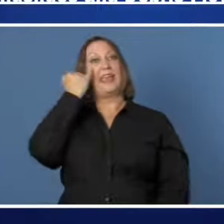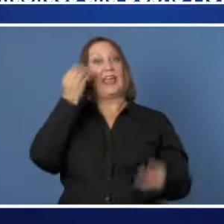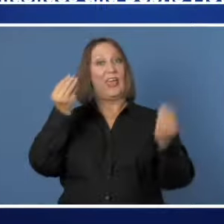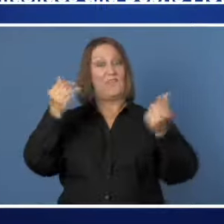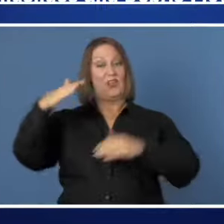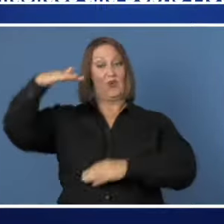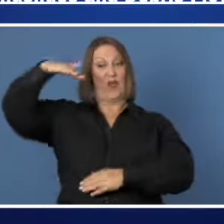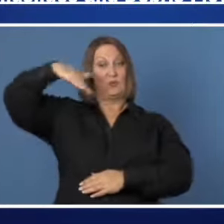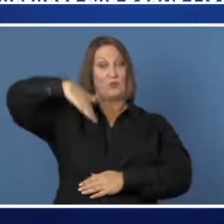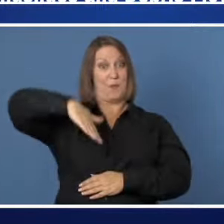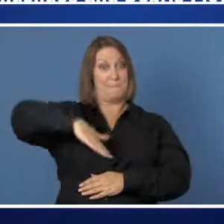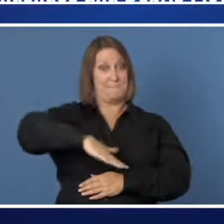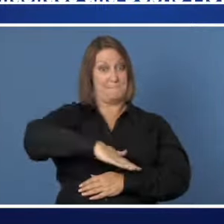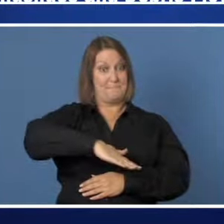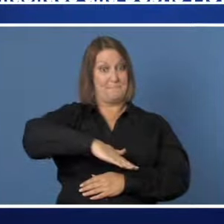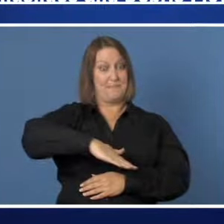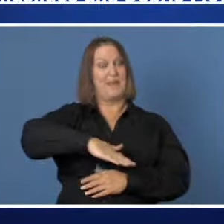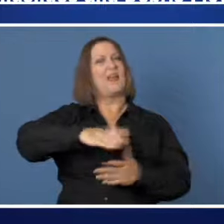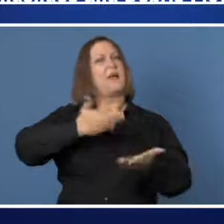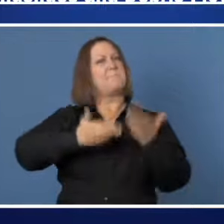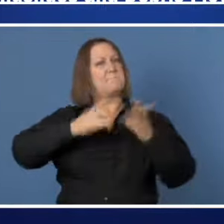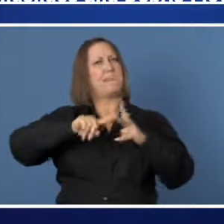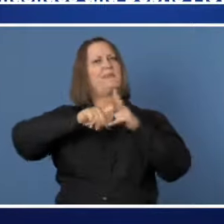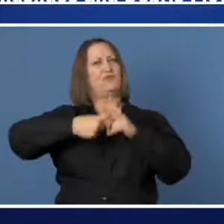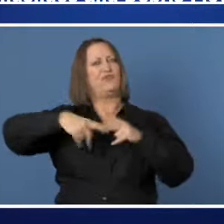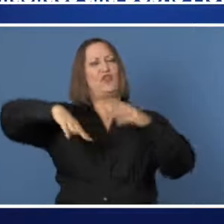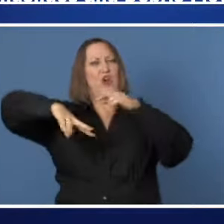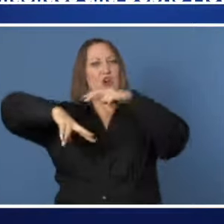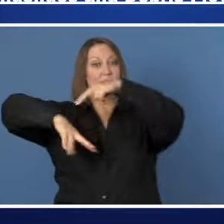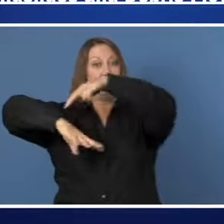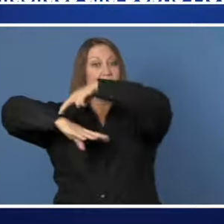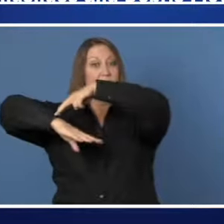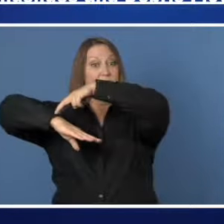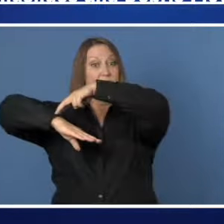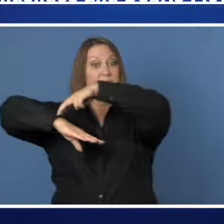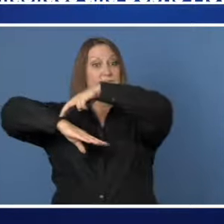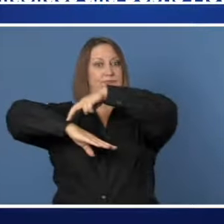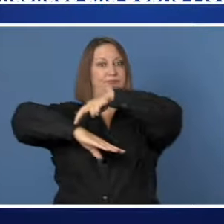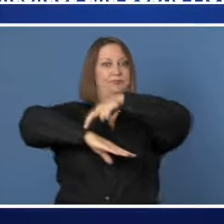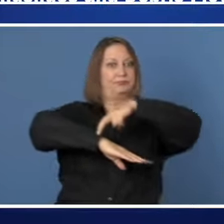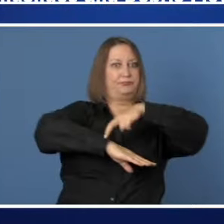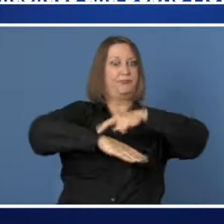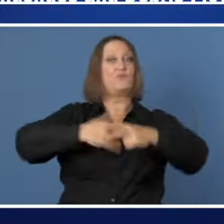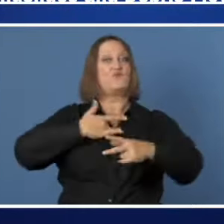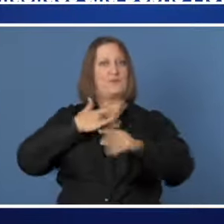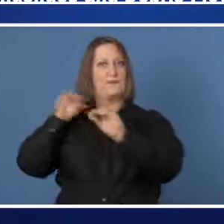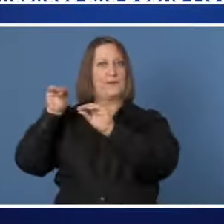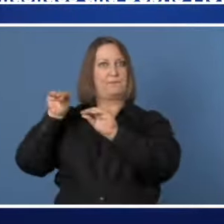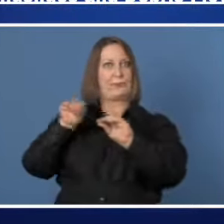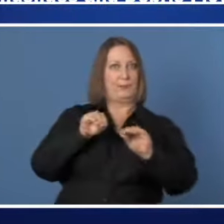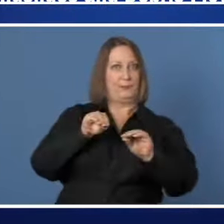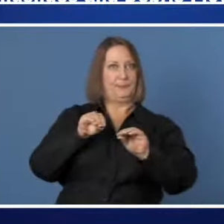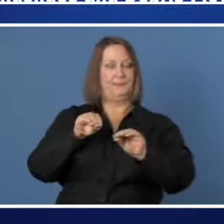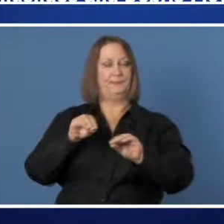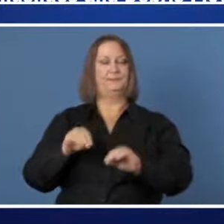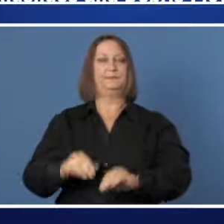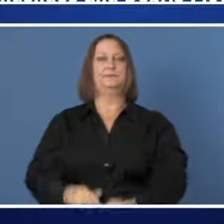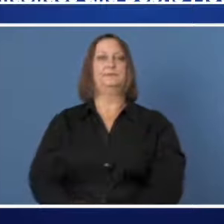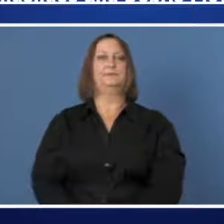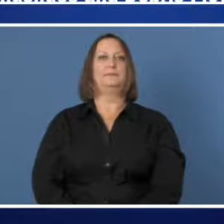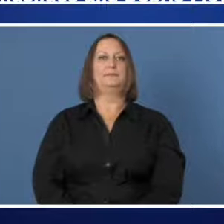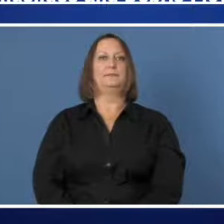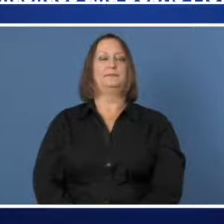The ground slopes downward in one direction and may begin shifting in that direction under